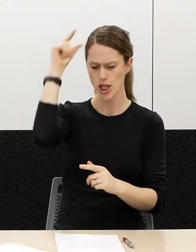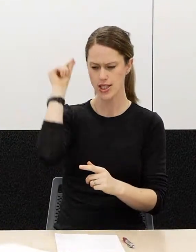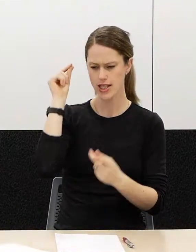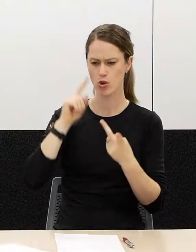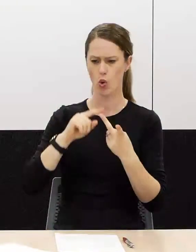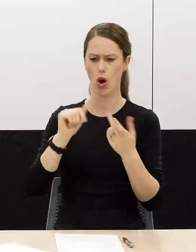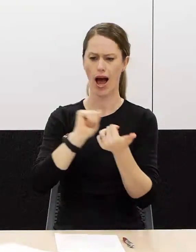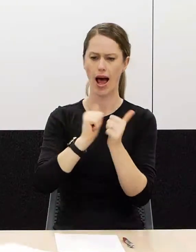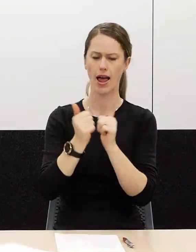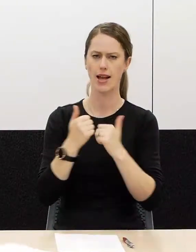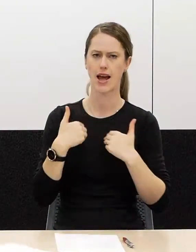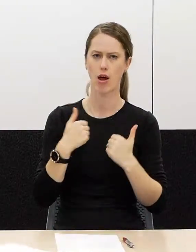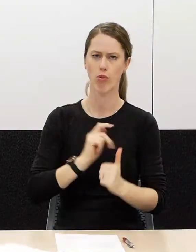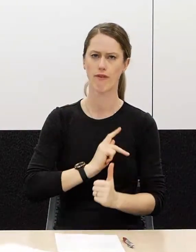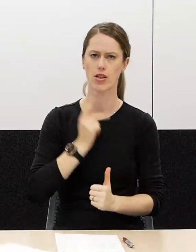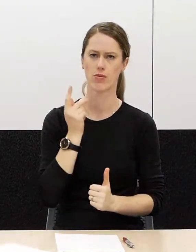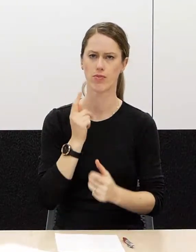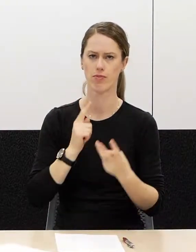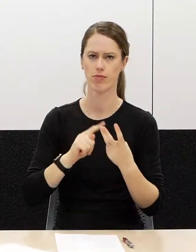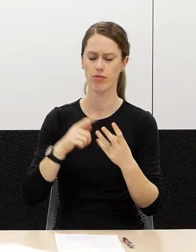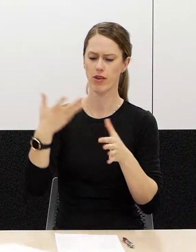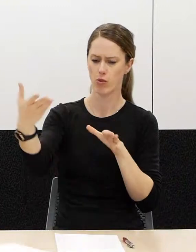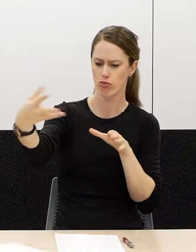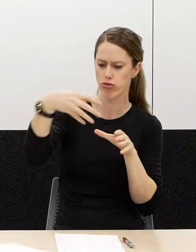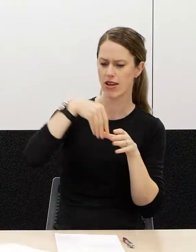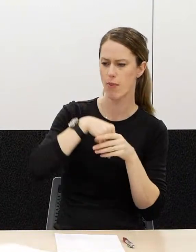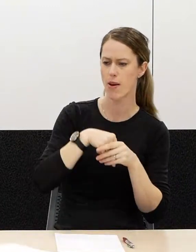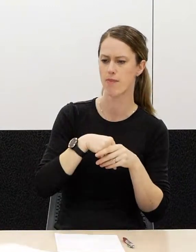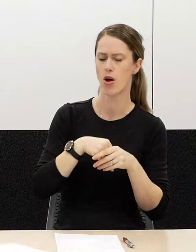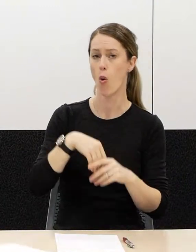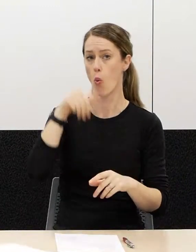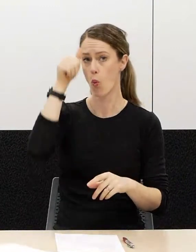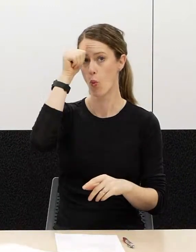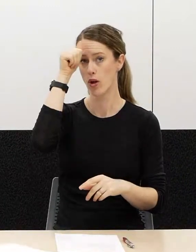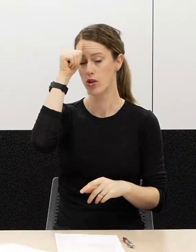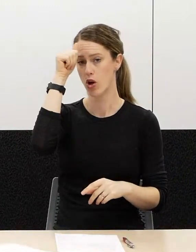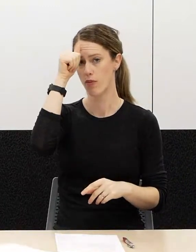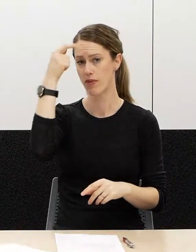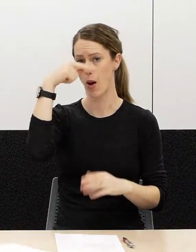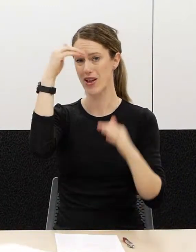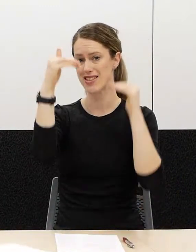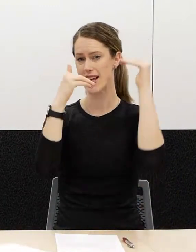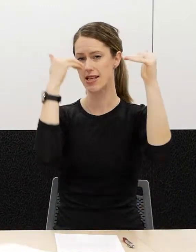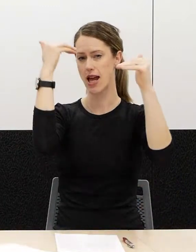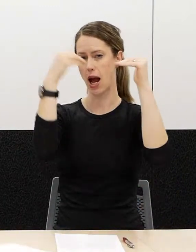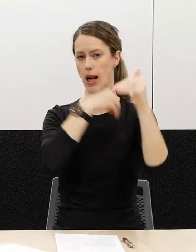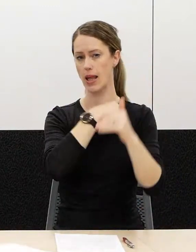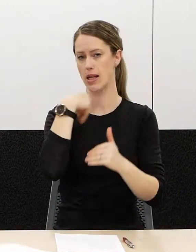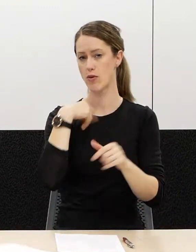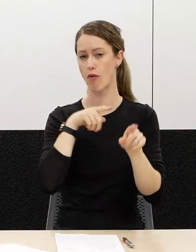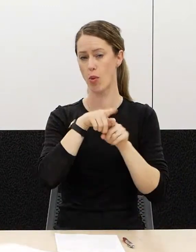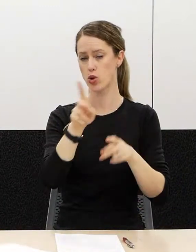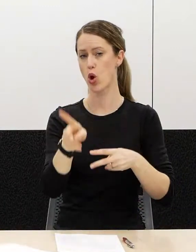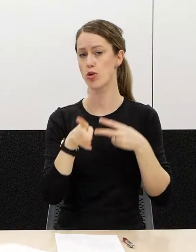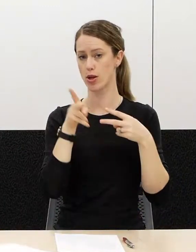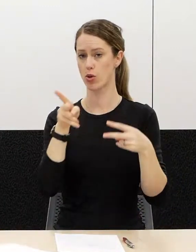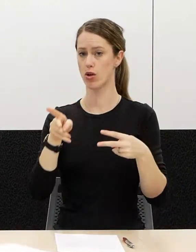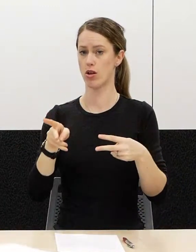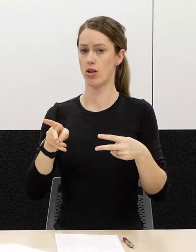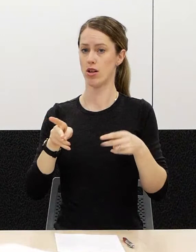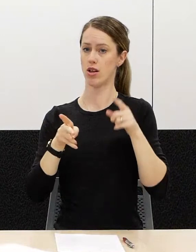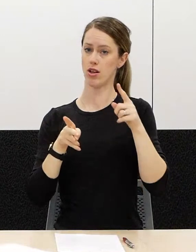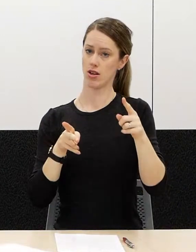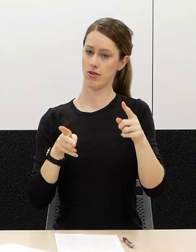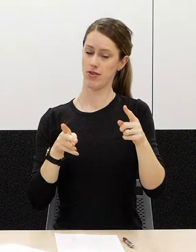with allied health professionals? How do we bring them in? We know that our senior clinicians in most hospitals are